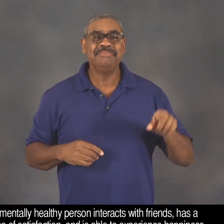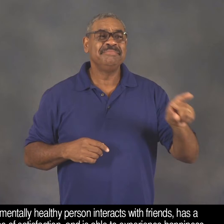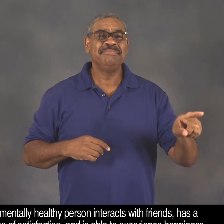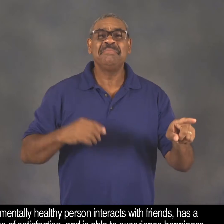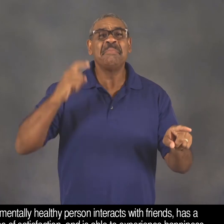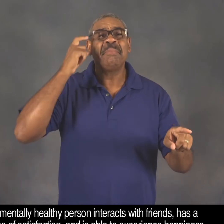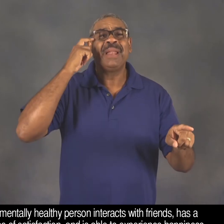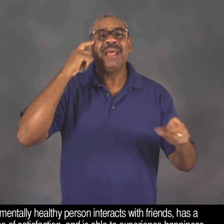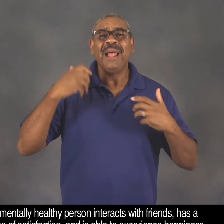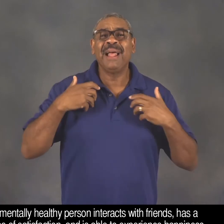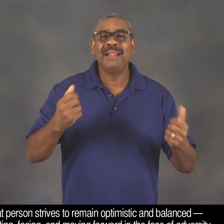happiness.